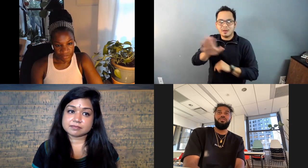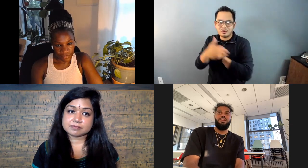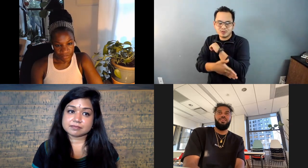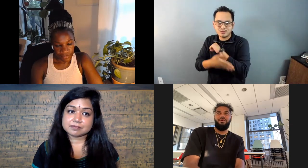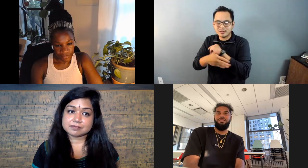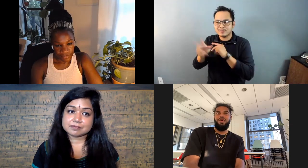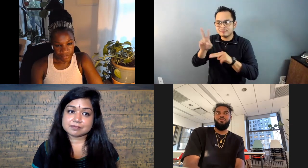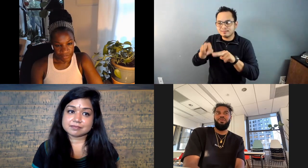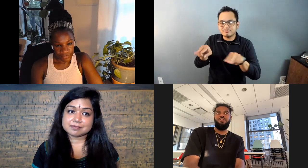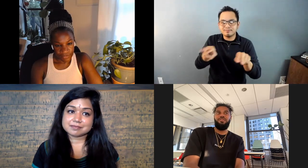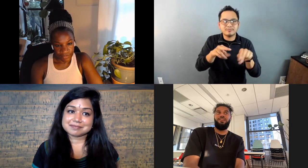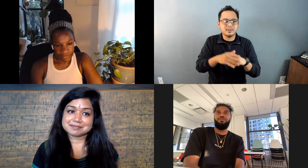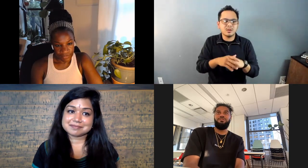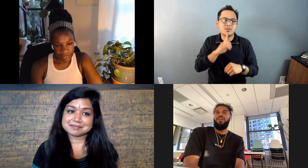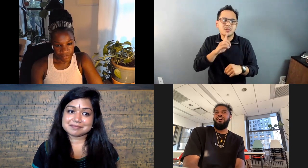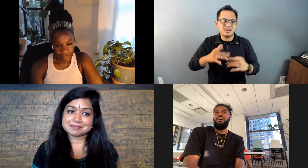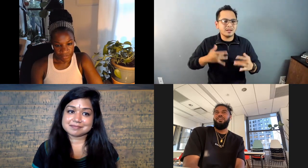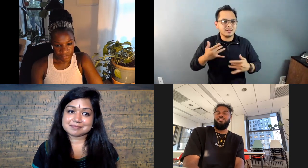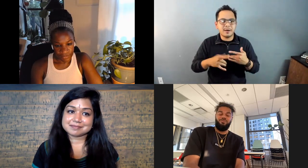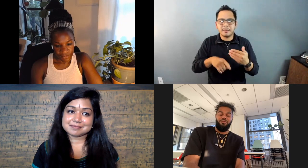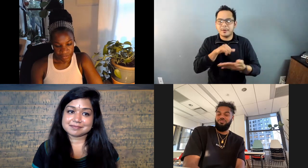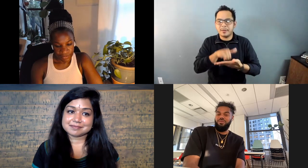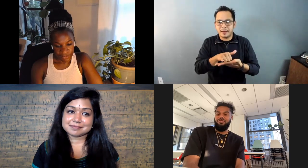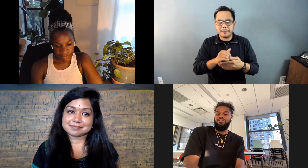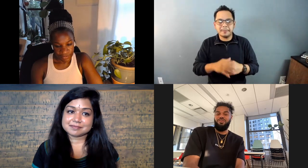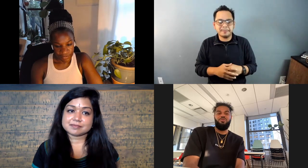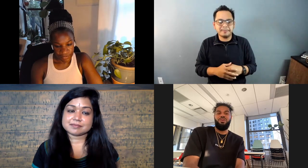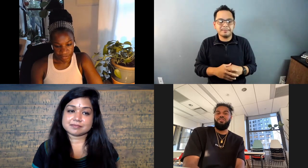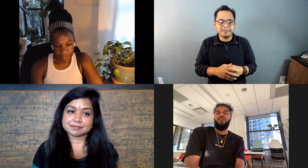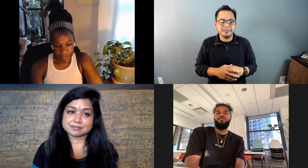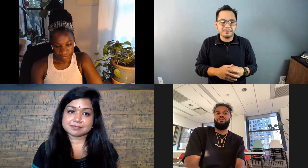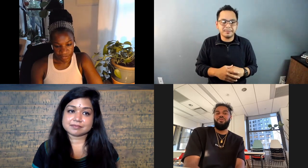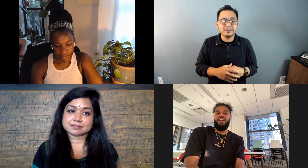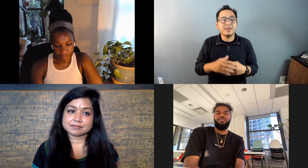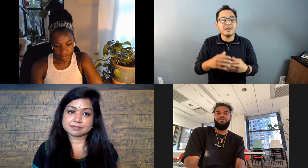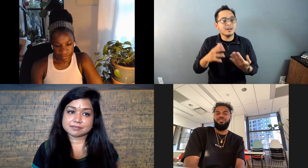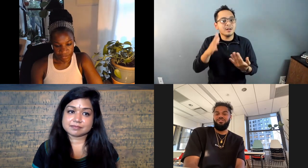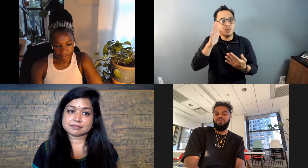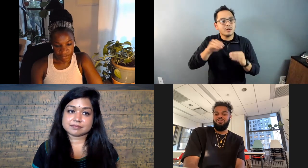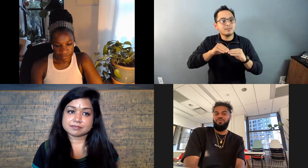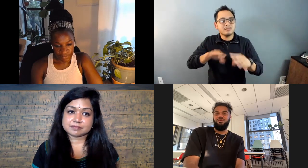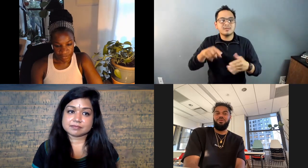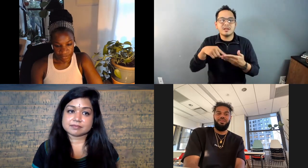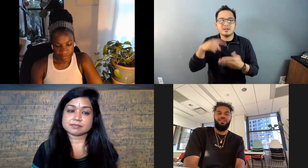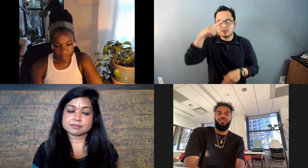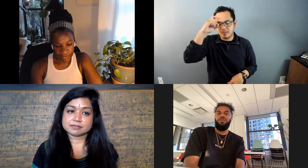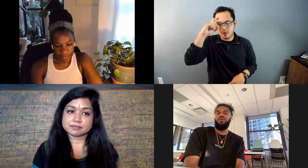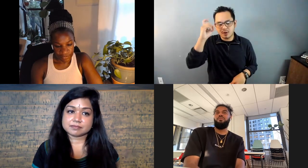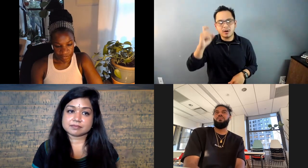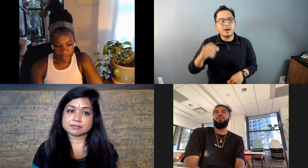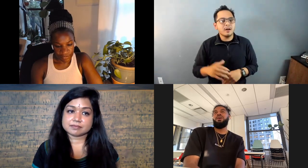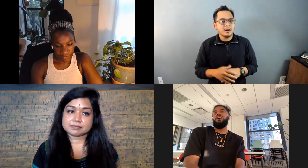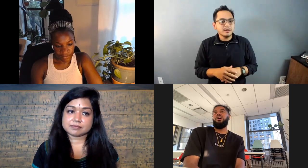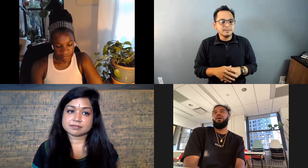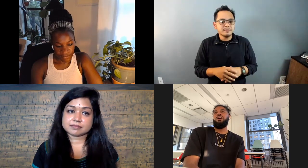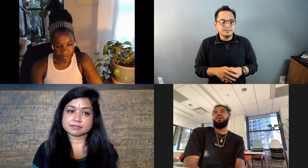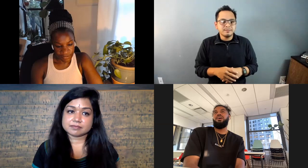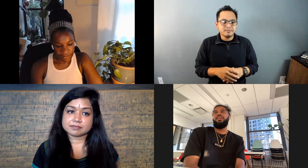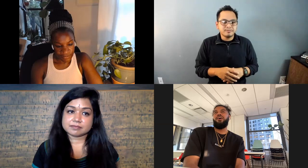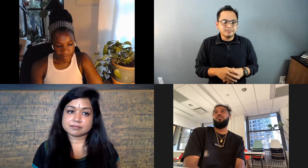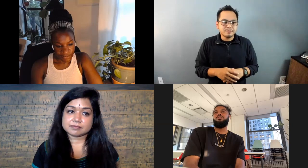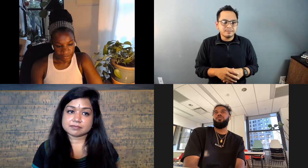are thinking about a situation, but I can think about like, yo, this is Black culture. You're coming in it. You are a guest here,